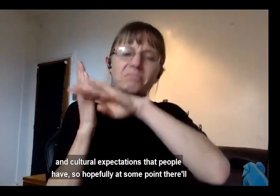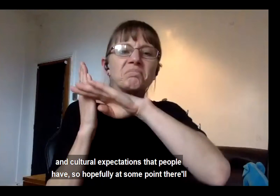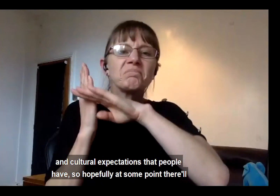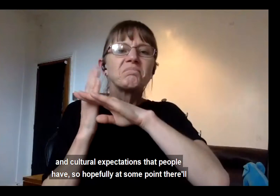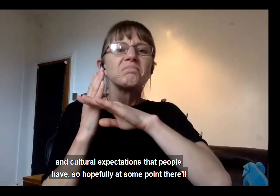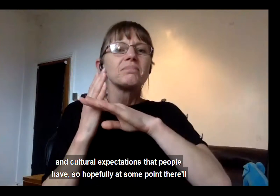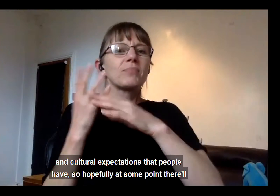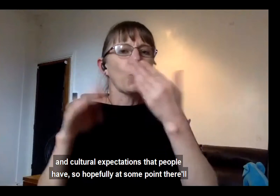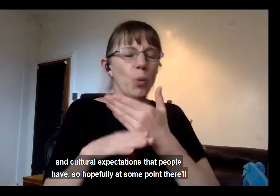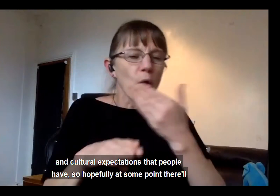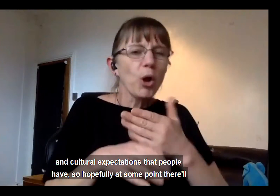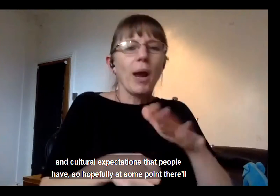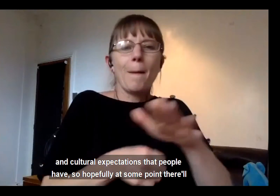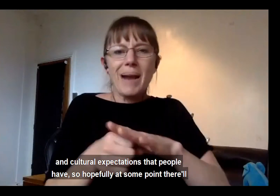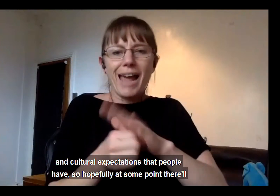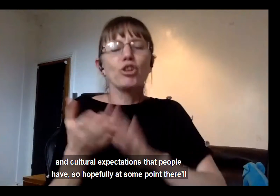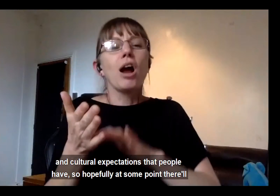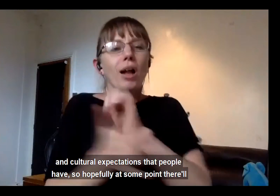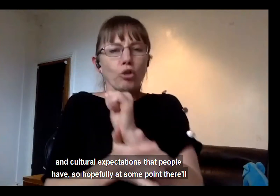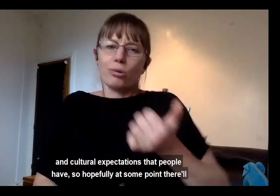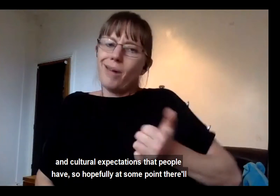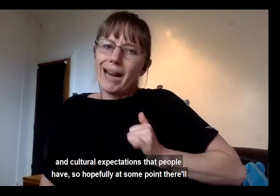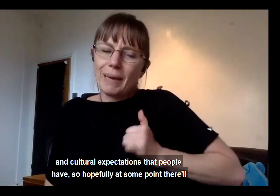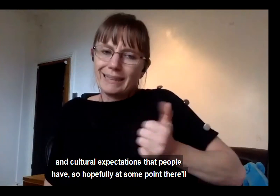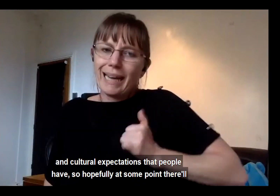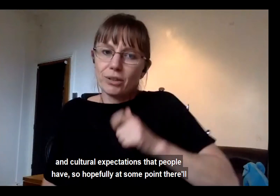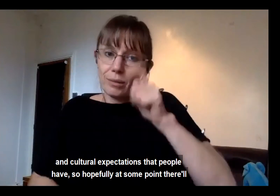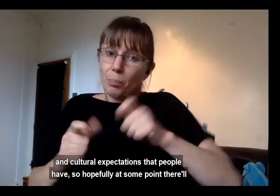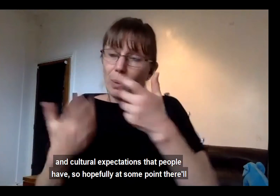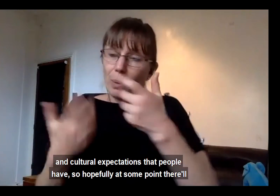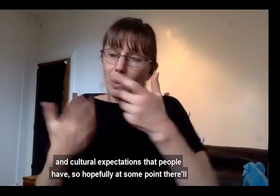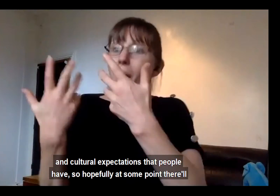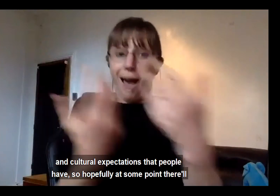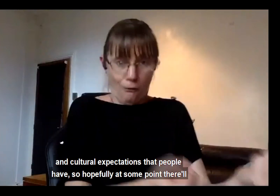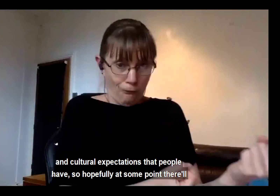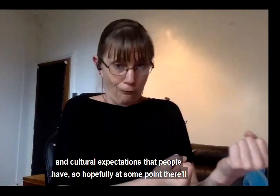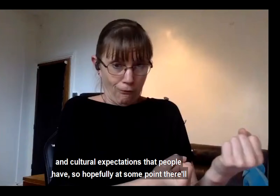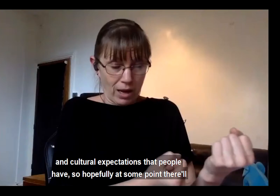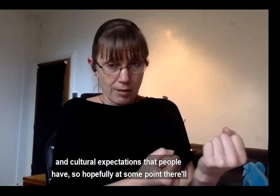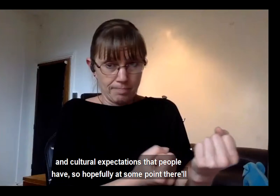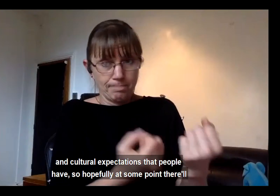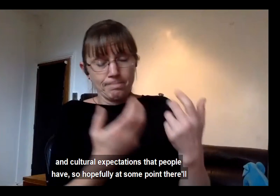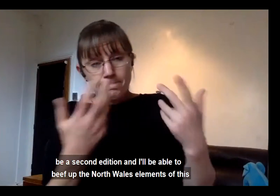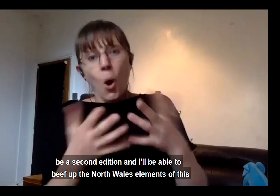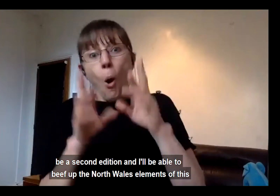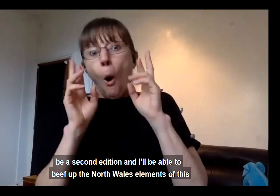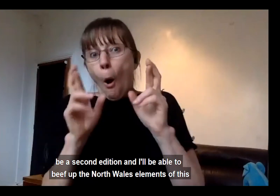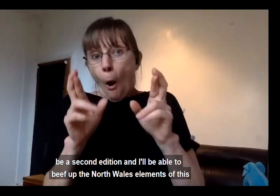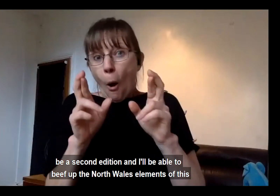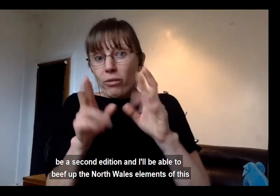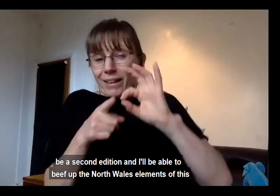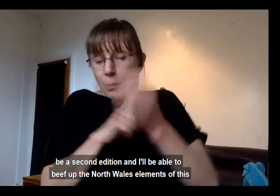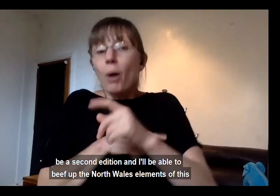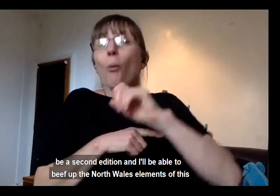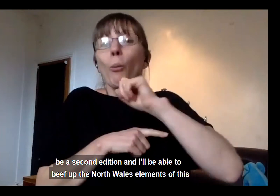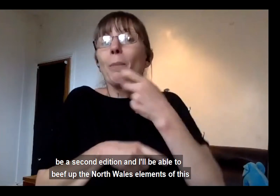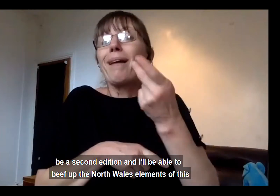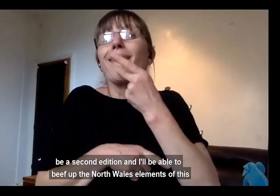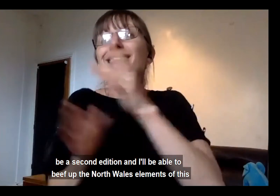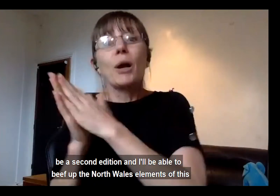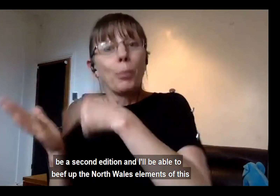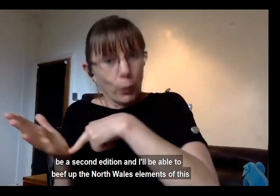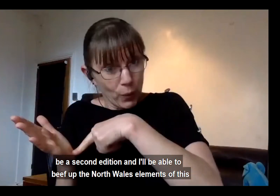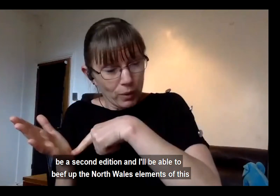place, and cultural expectations that people have. So hopefully, at some point, there'll be a second edition, and I'll be able